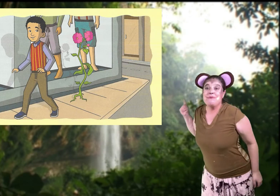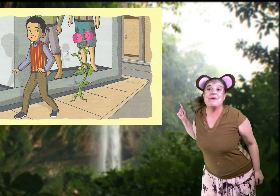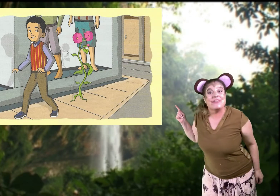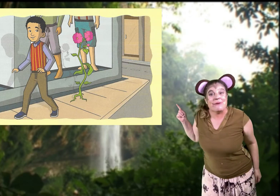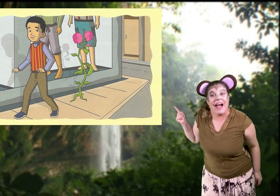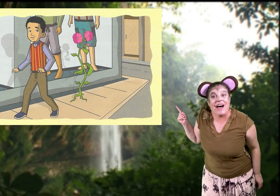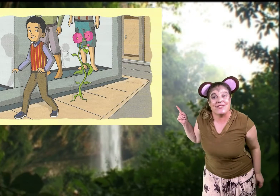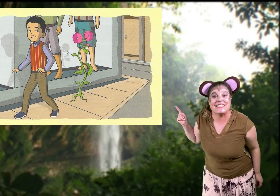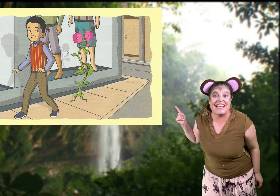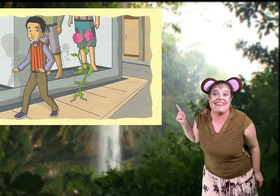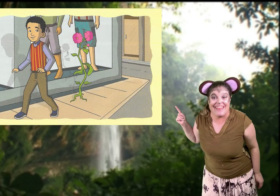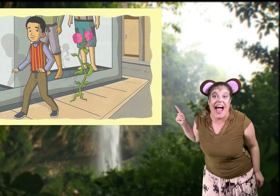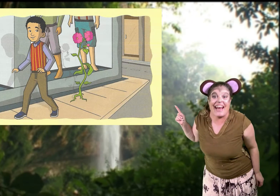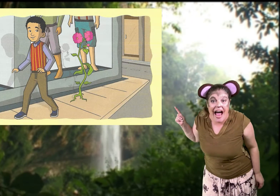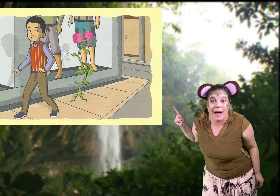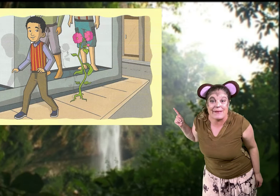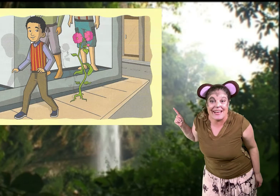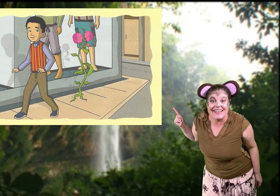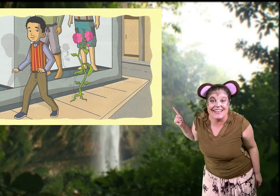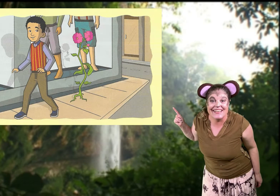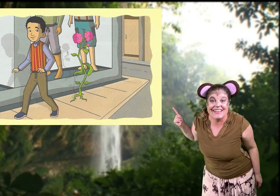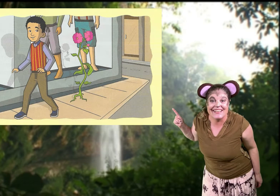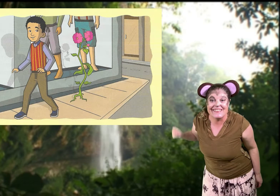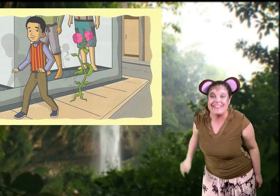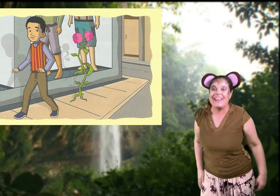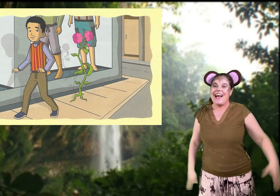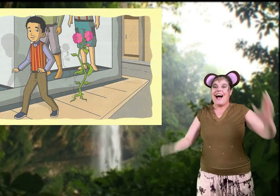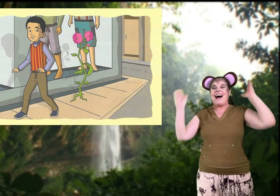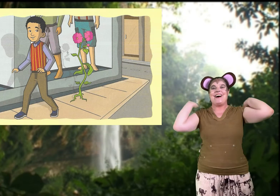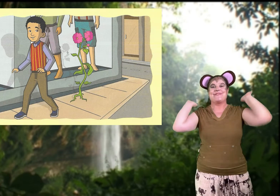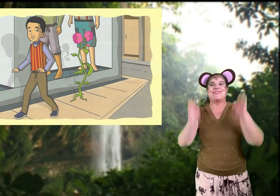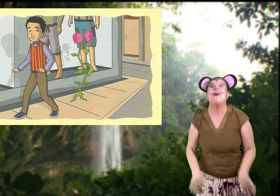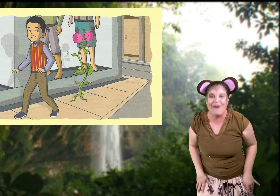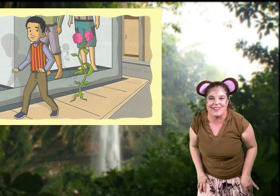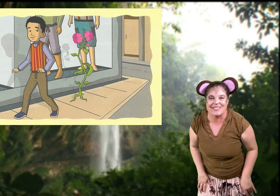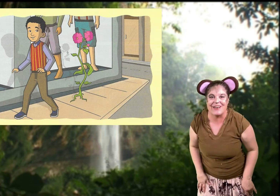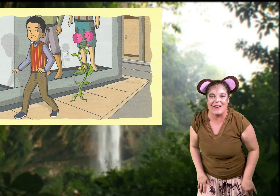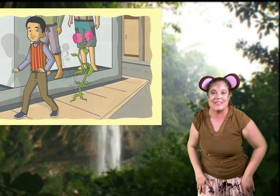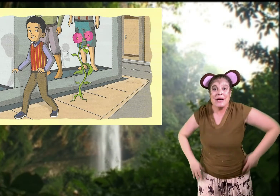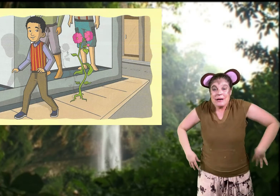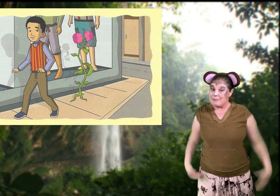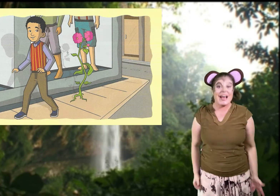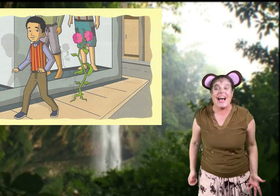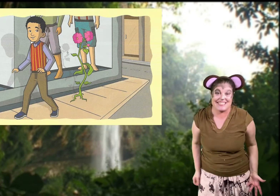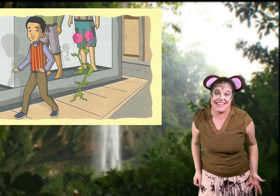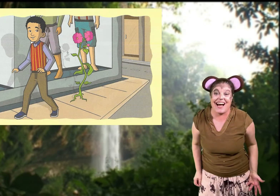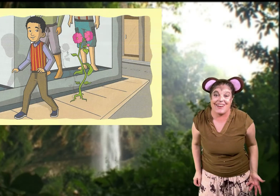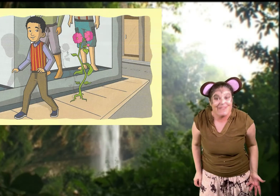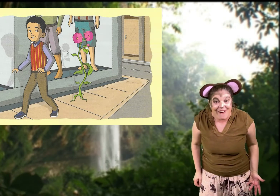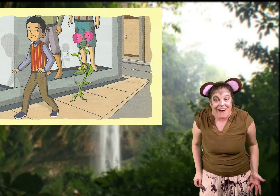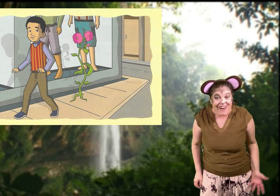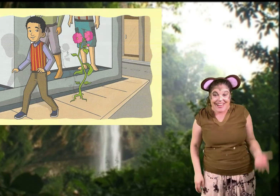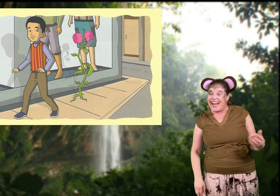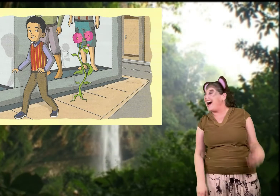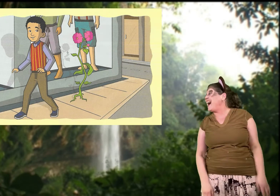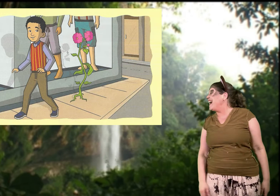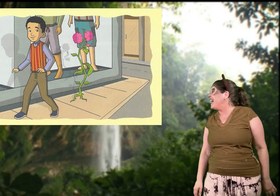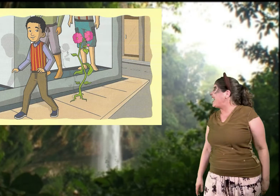Would you ever see that happening? Of course not. Plants can't walk.